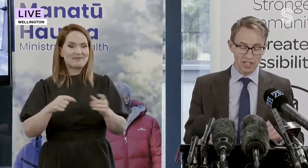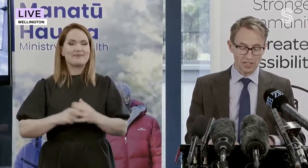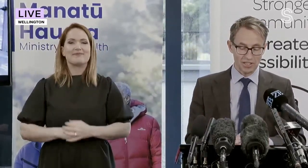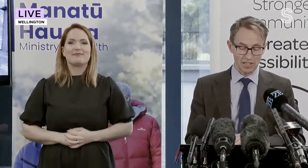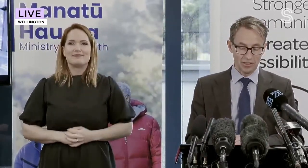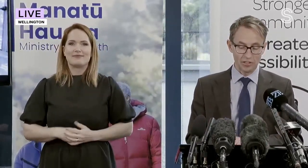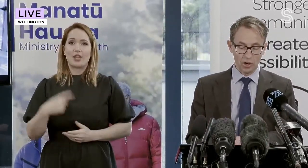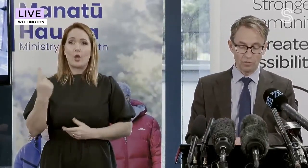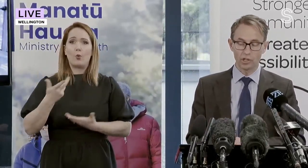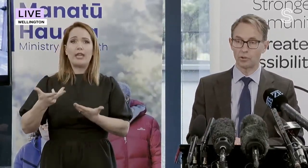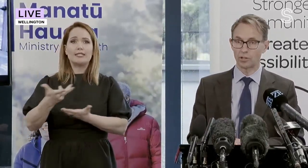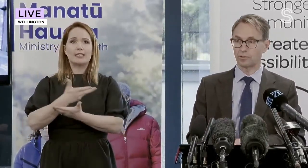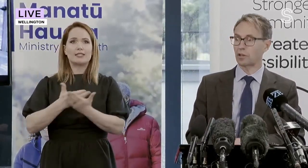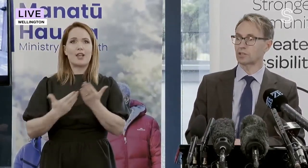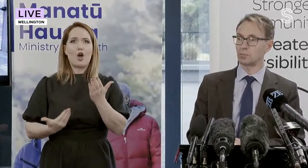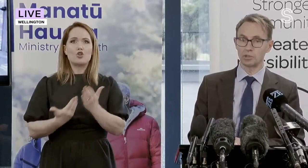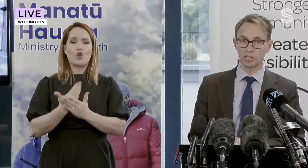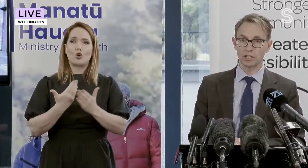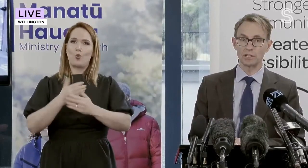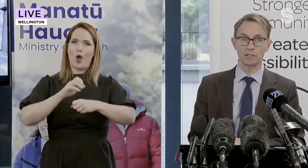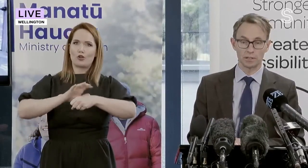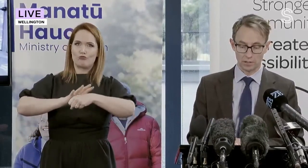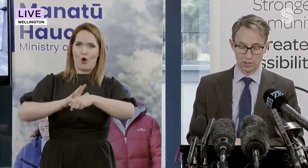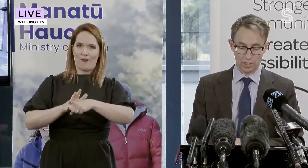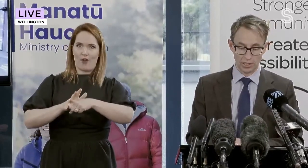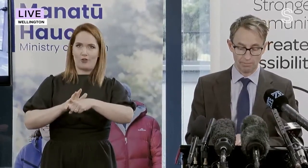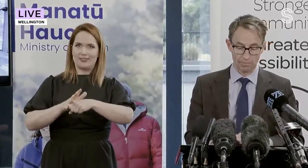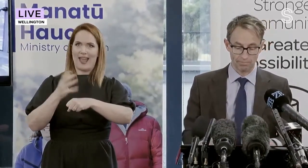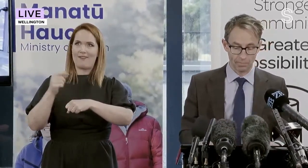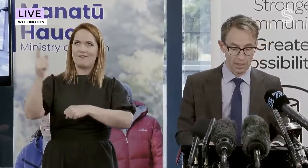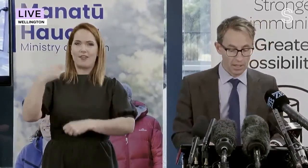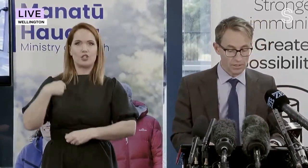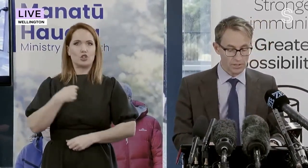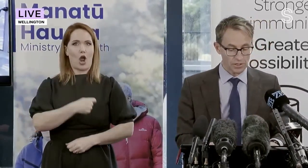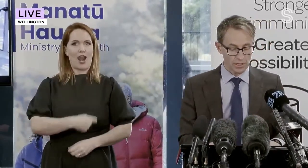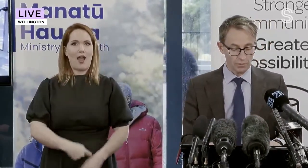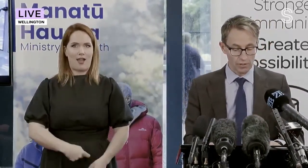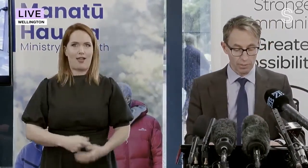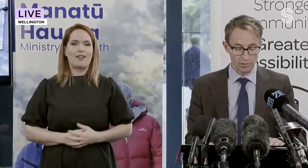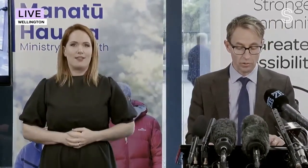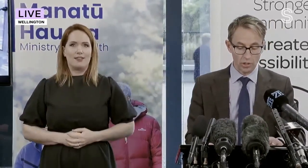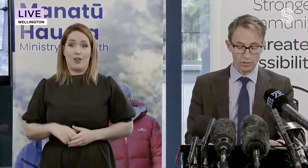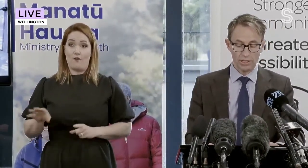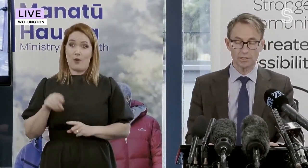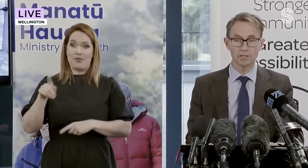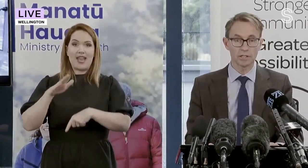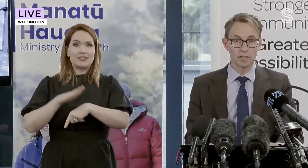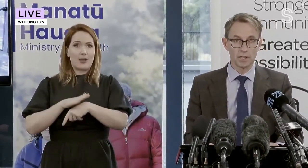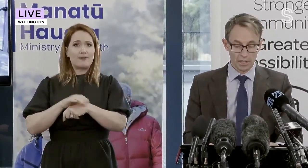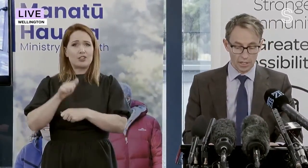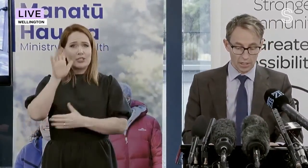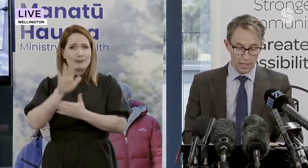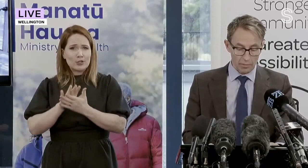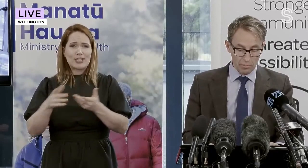was to discuss the novel coronavirus emerging in China. Since then, we have been through